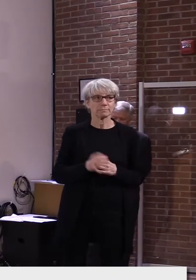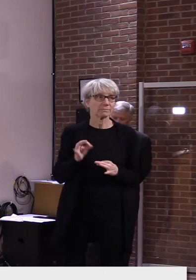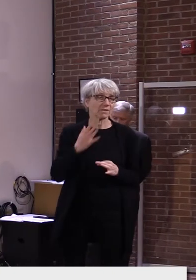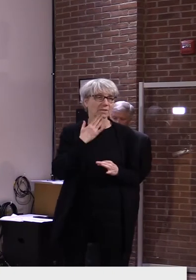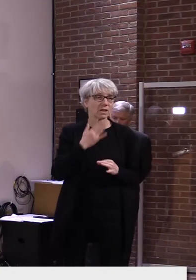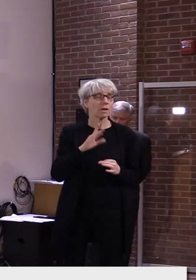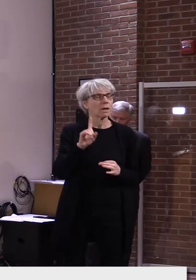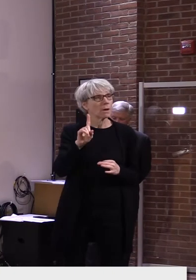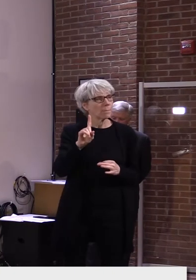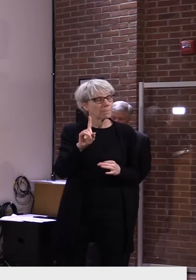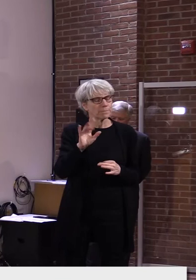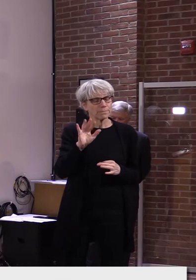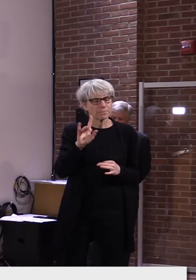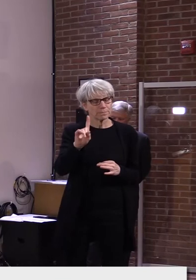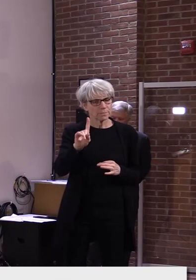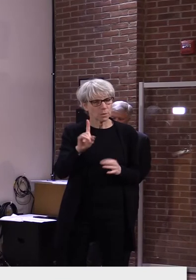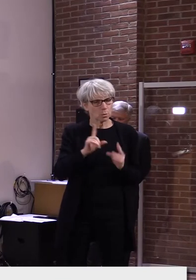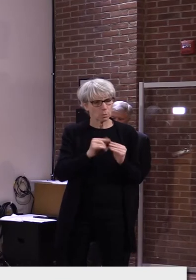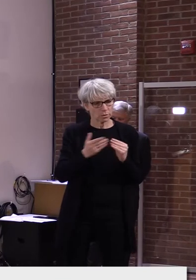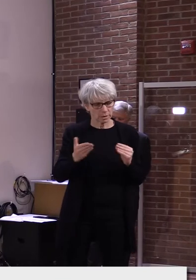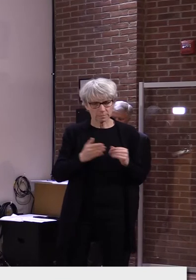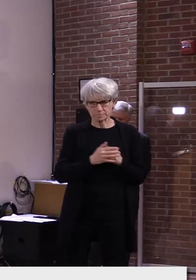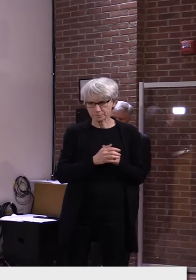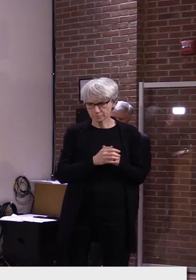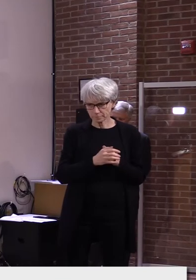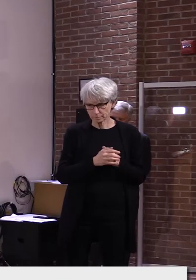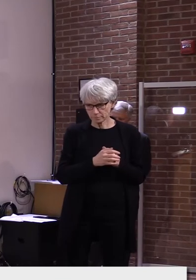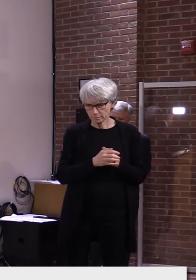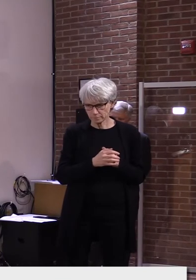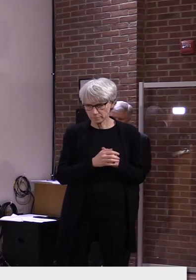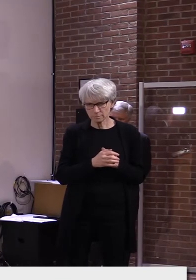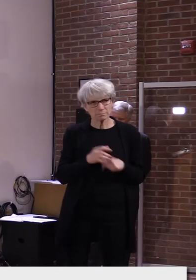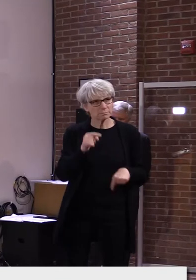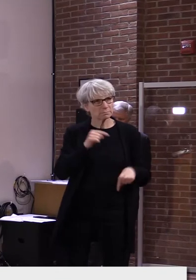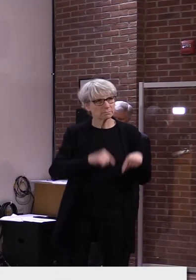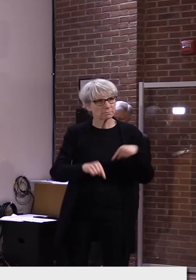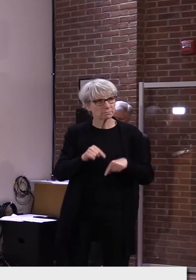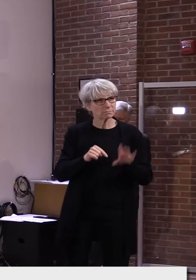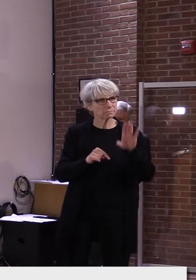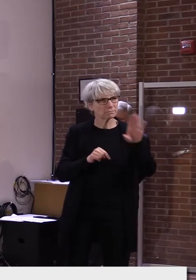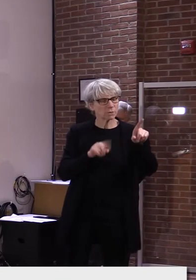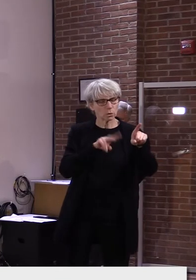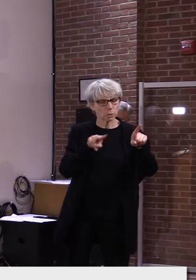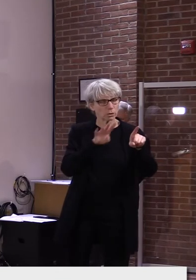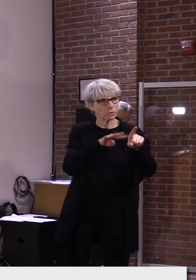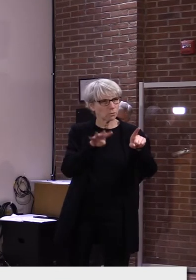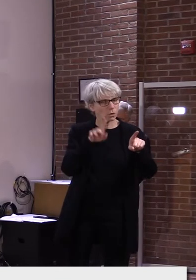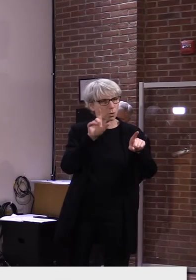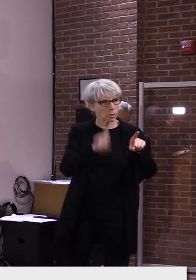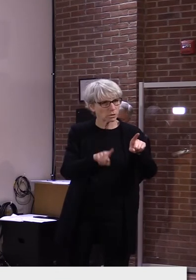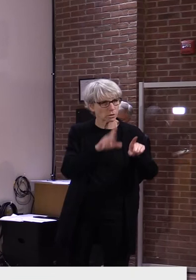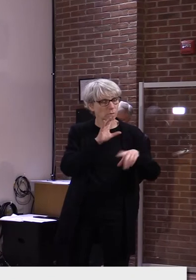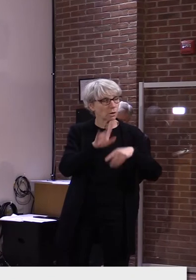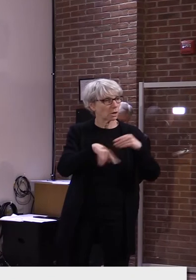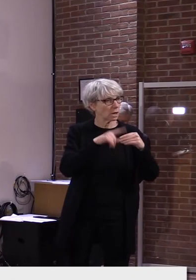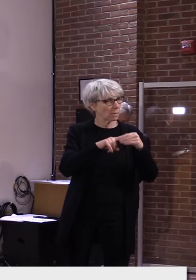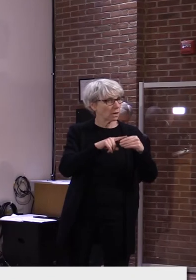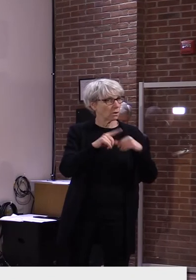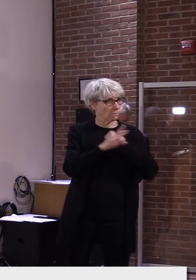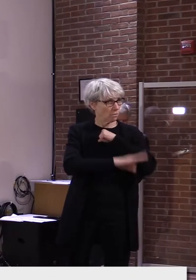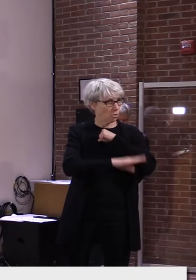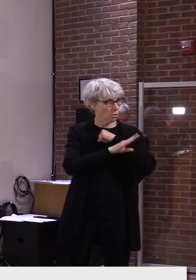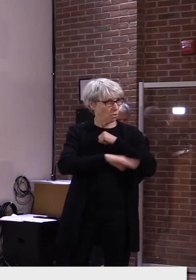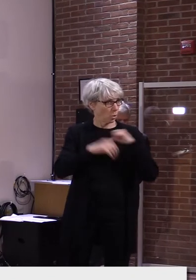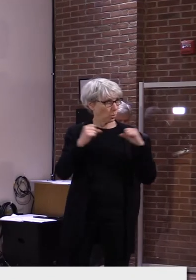Thanks. So I wanted to follow up on Stuart's question about the autumn. I know there's a lot of variables at play this summer,